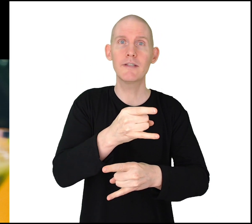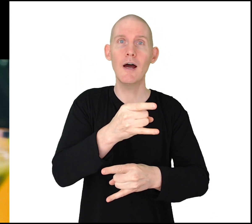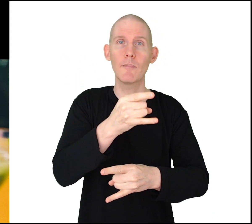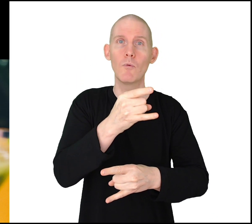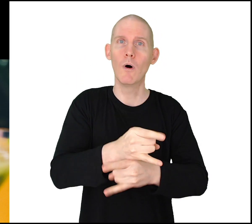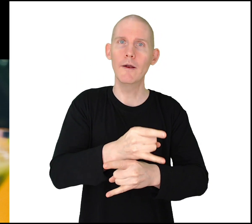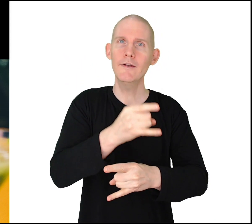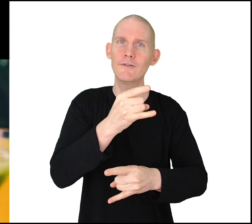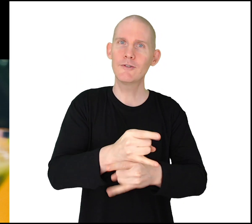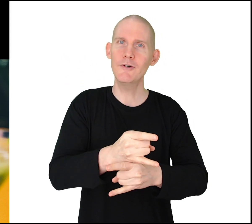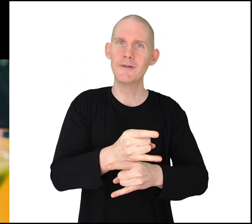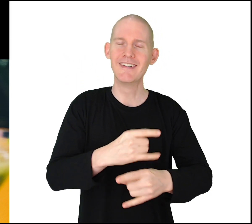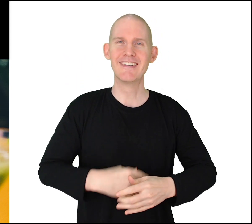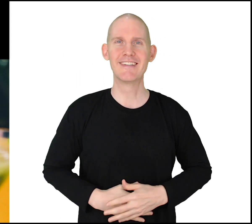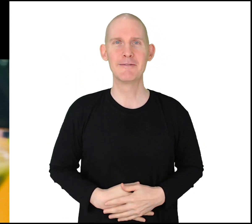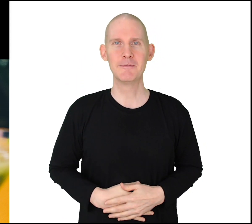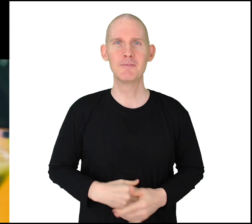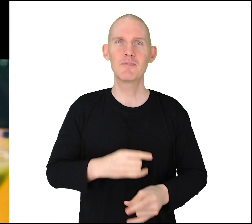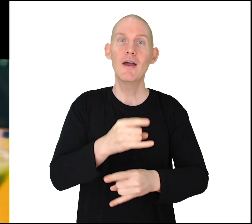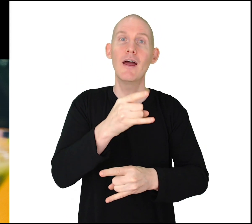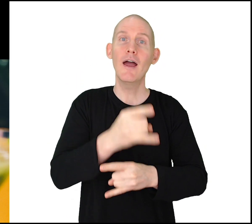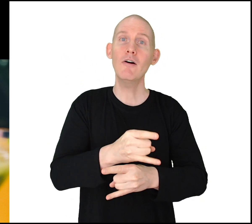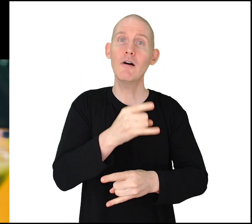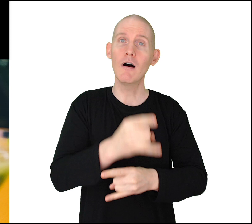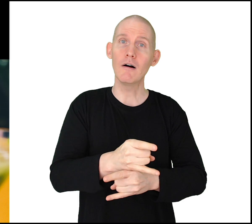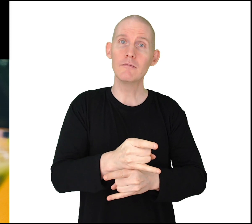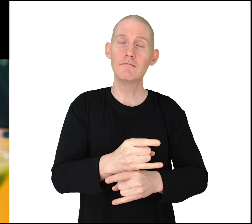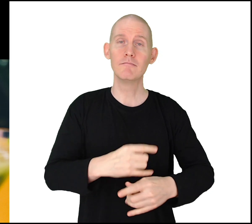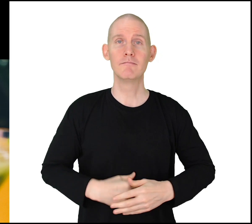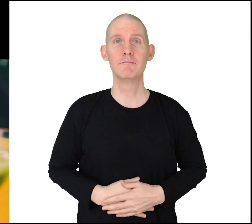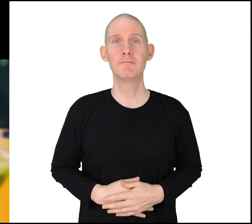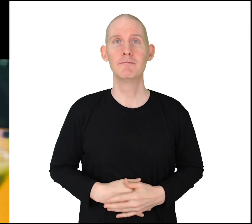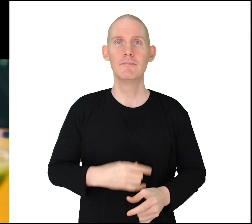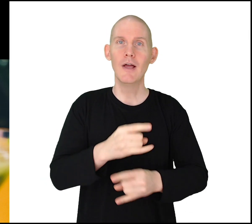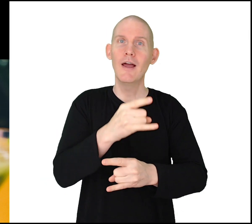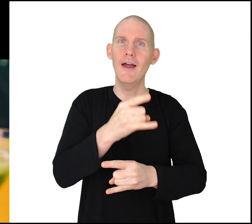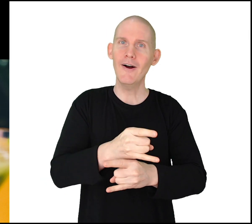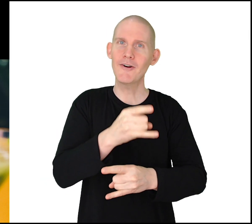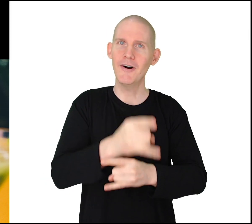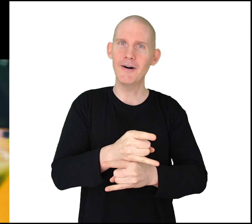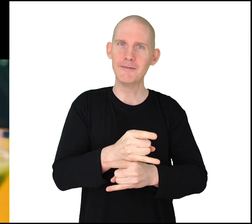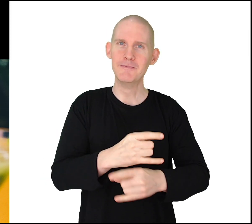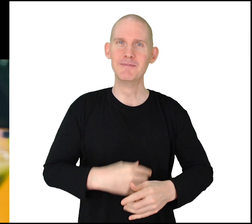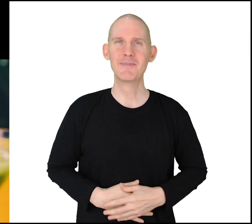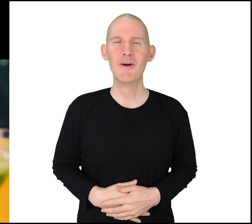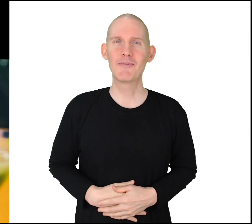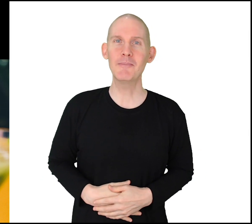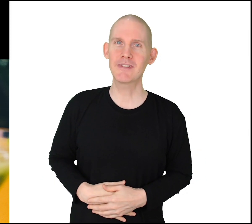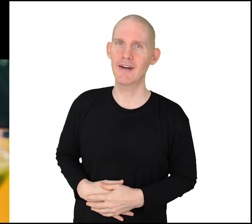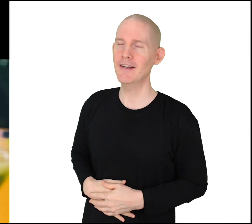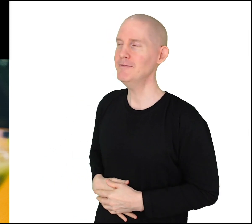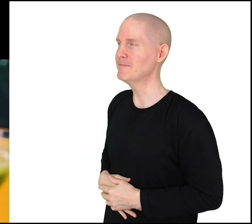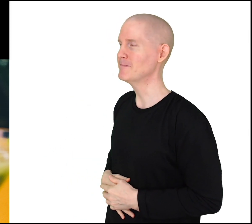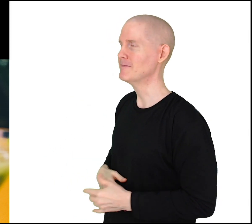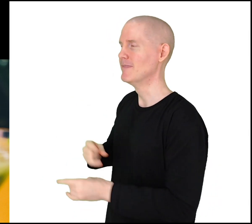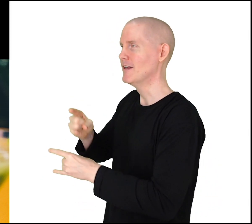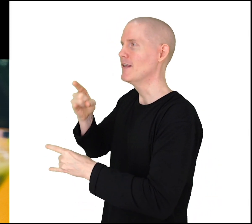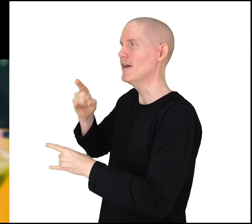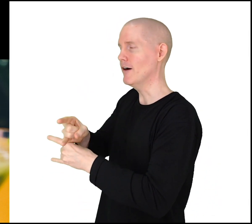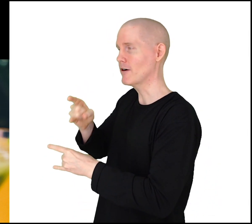top. 1, 2. Alcohol. Alcohol. From the side,